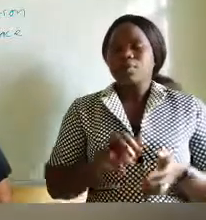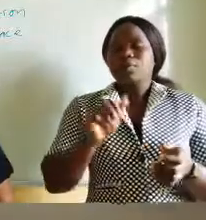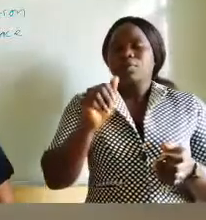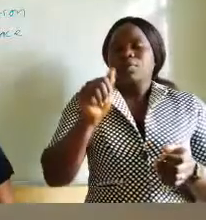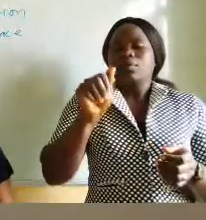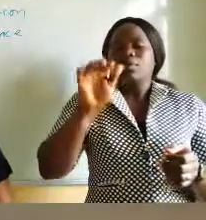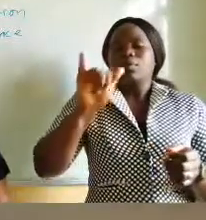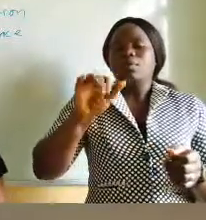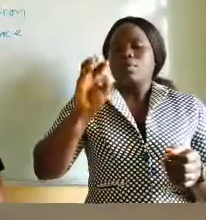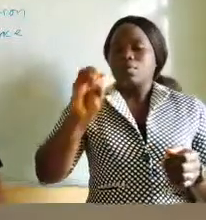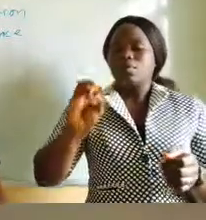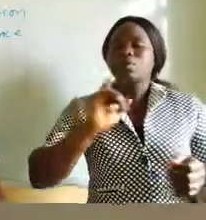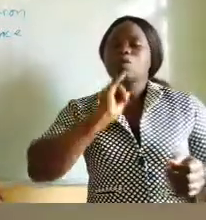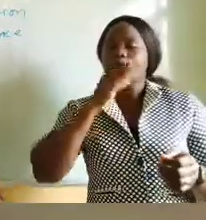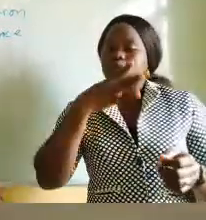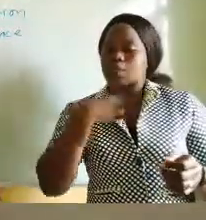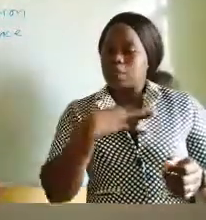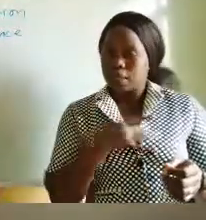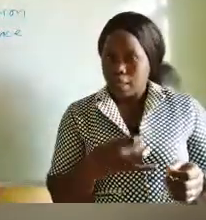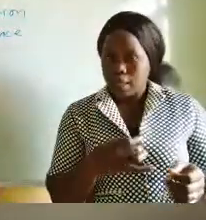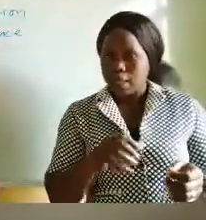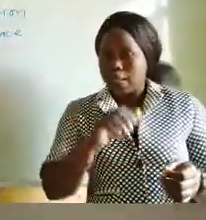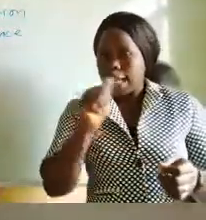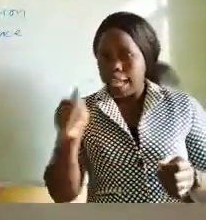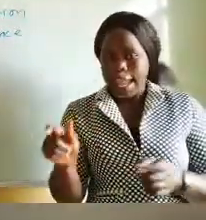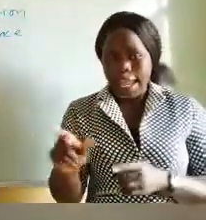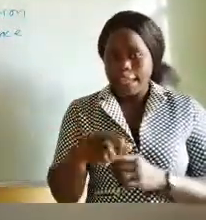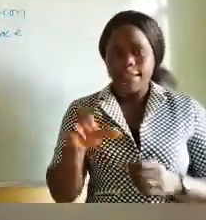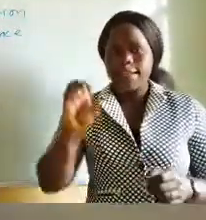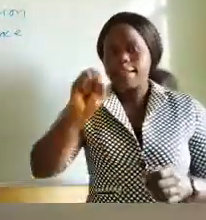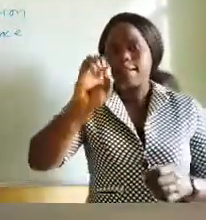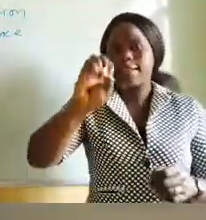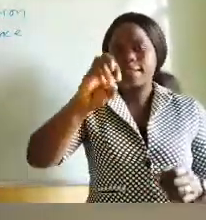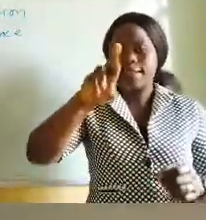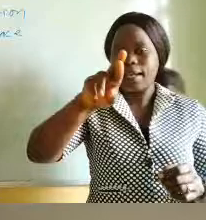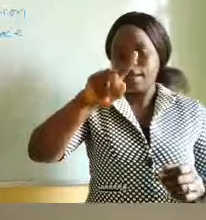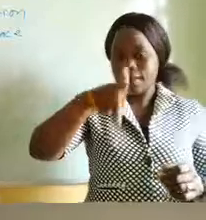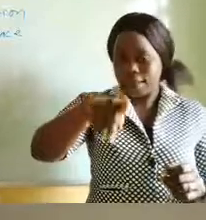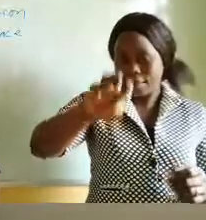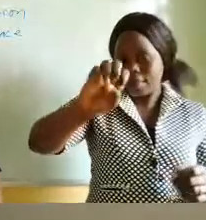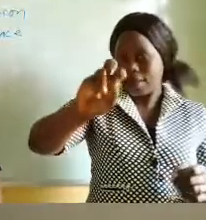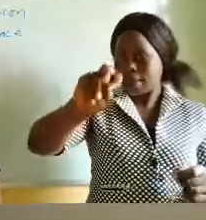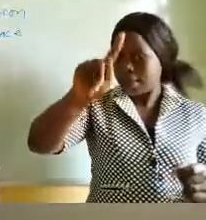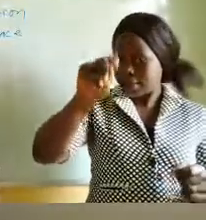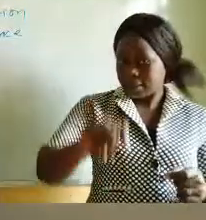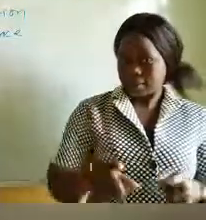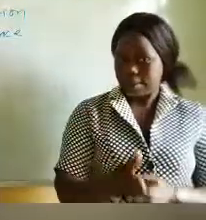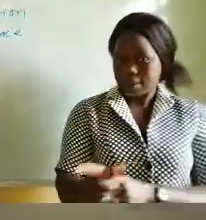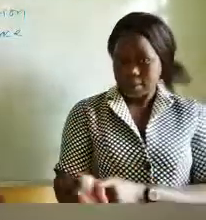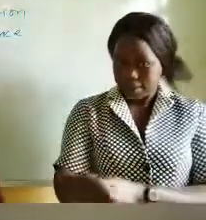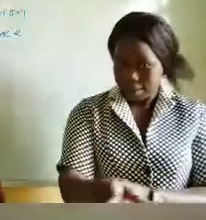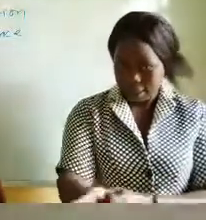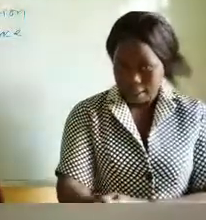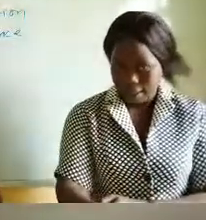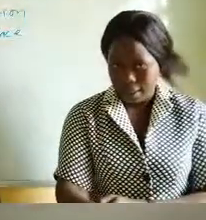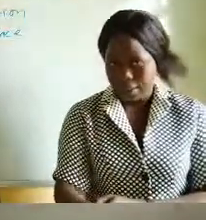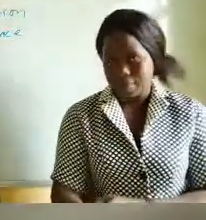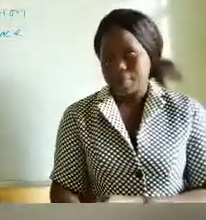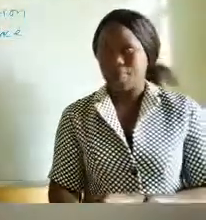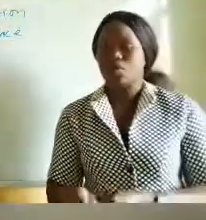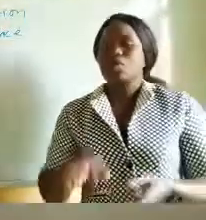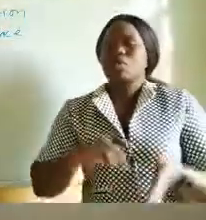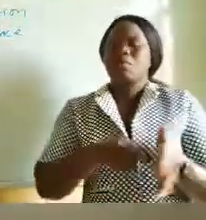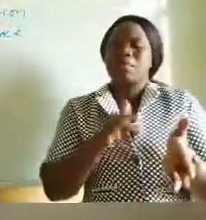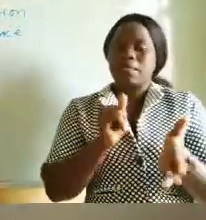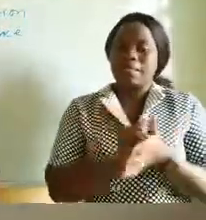Ayo is like a serpent. You are comparing Ayo with a serpent. Ayo is like a serpent. That